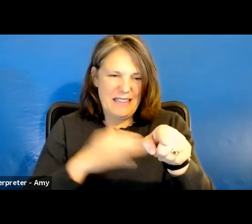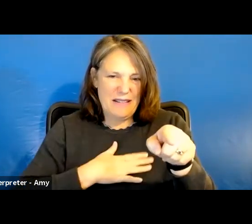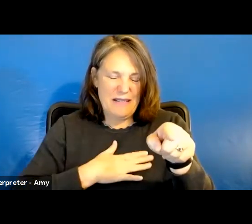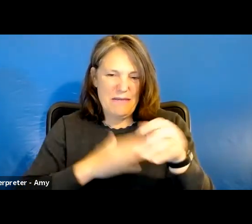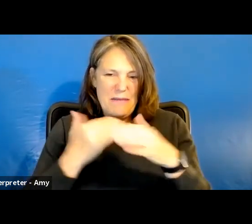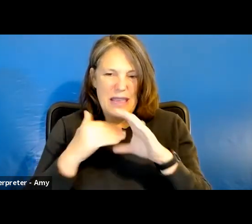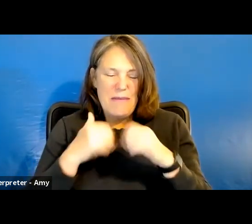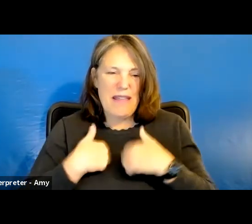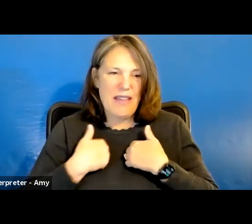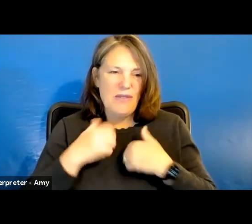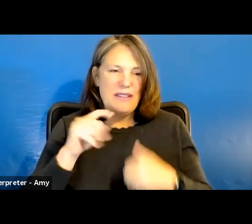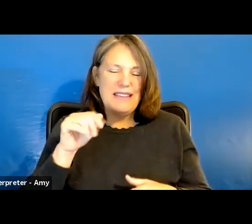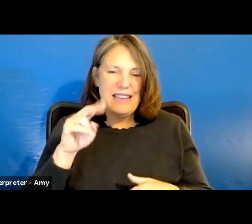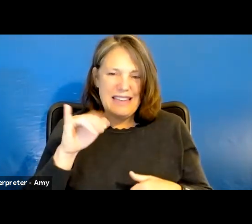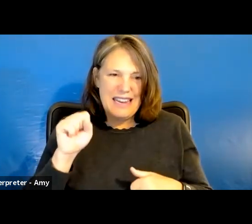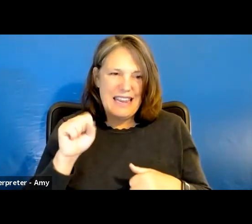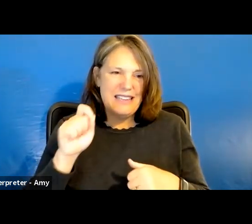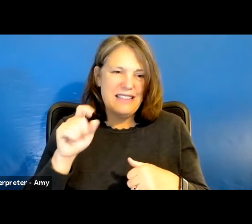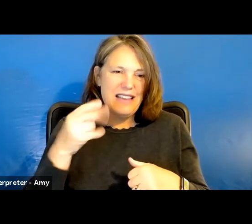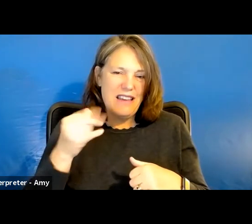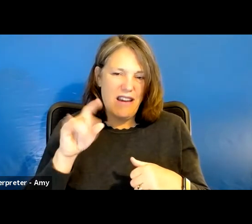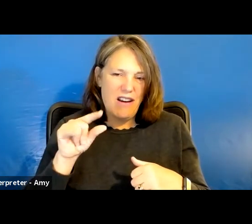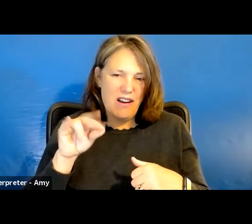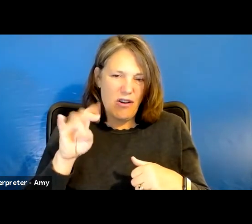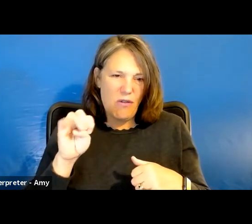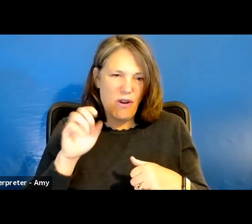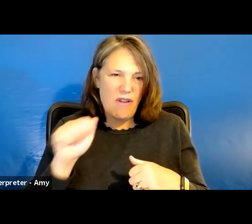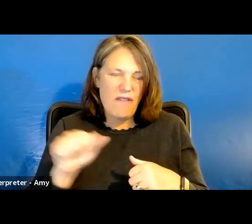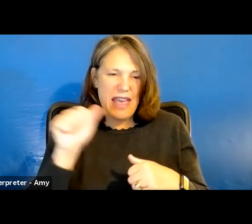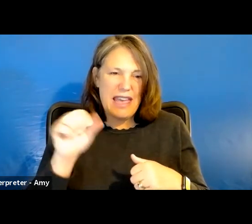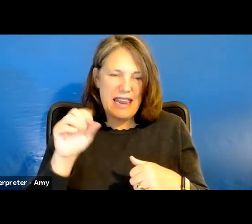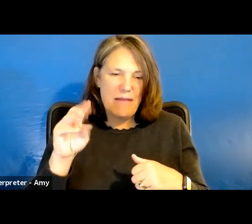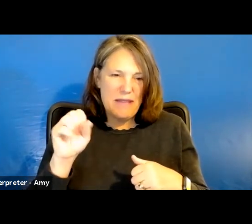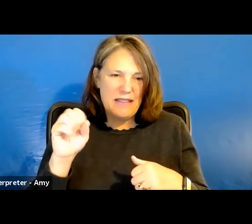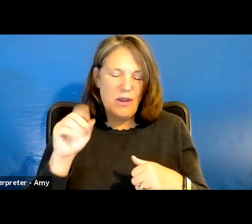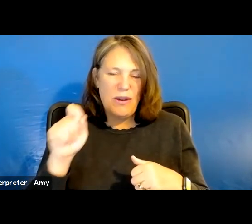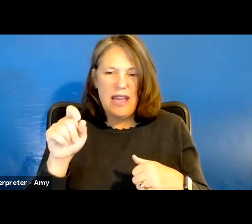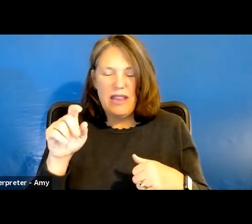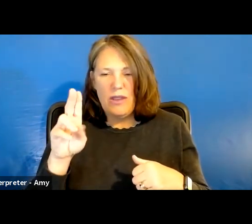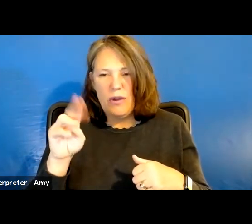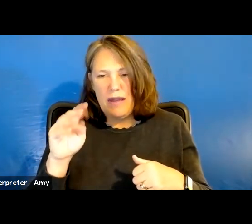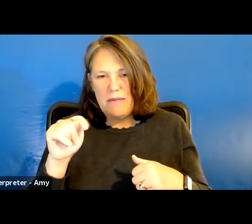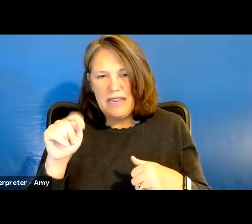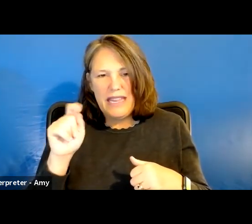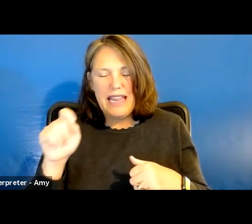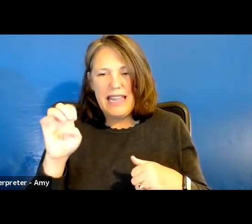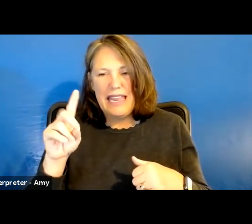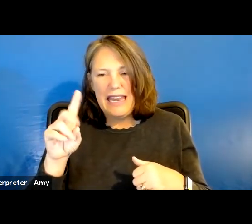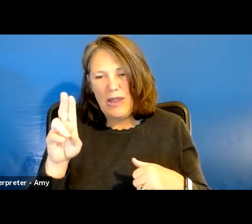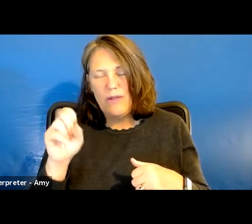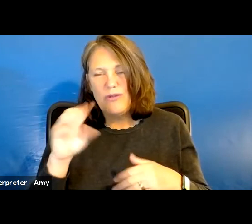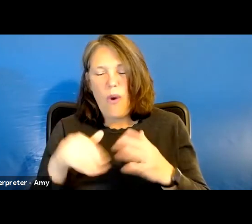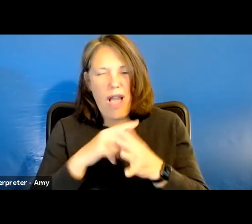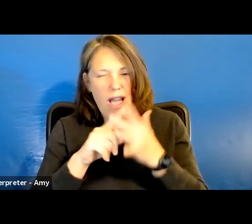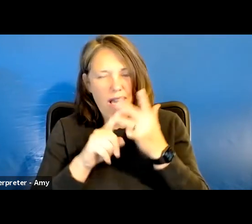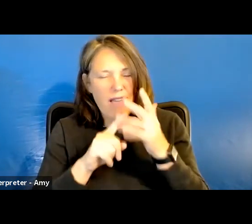T-A-N-N-I-S.hargrove at mso.umt.edu. So all of